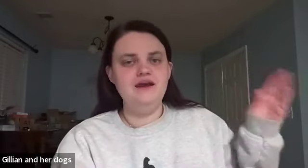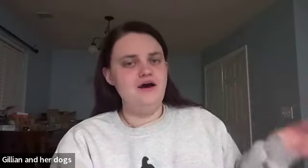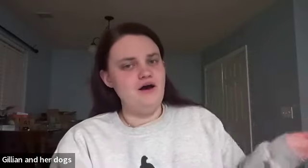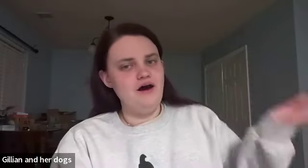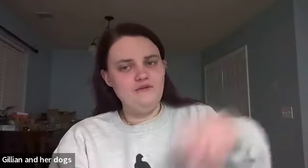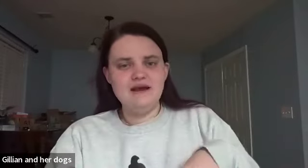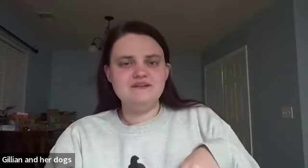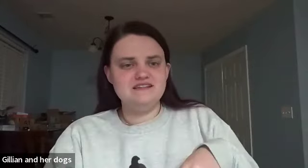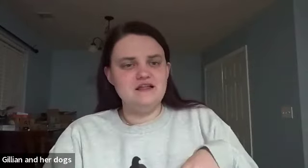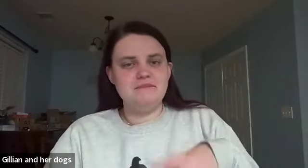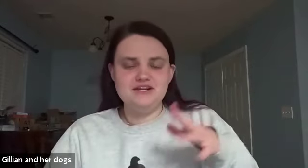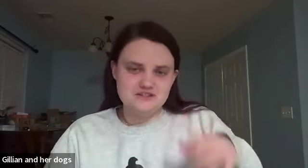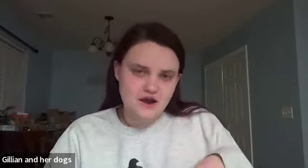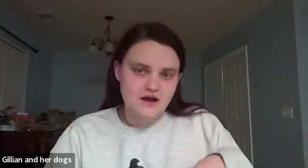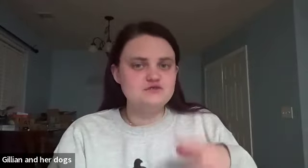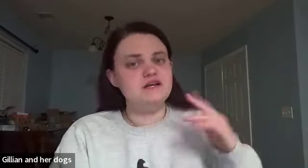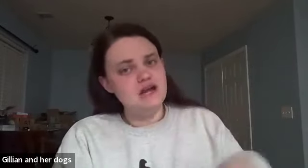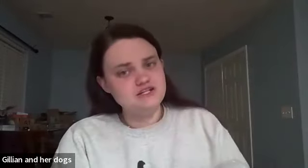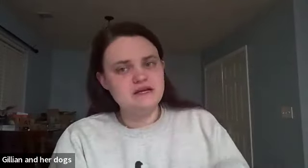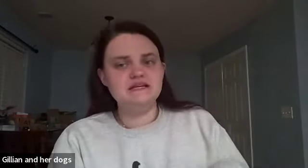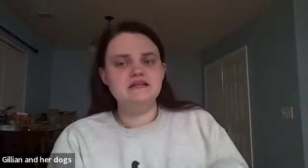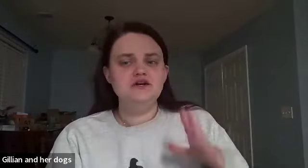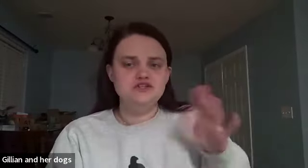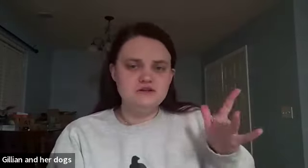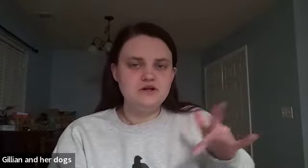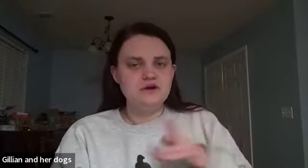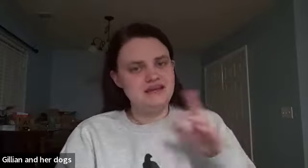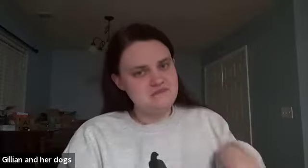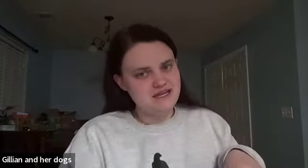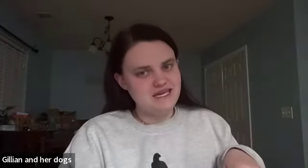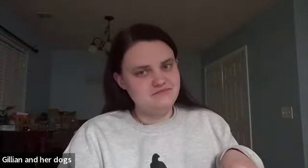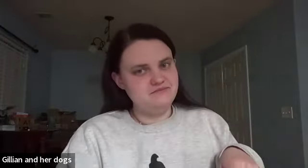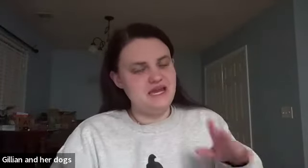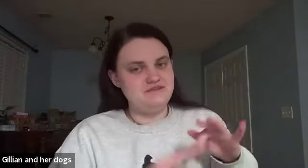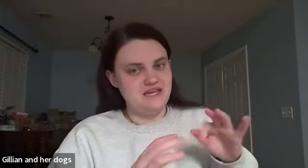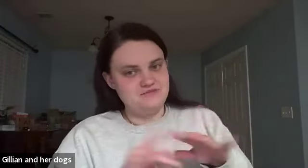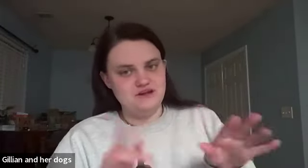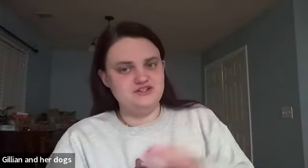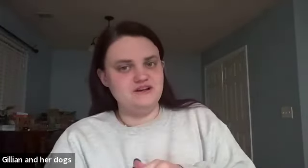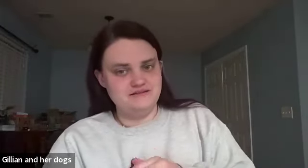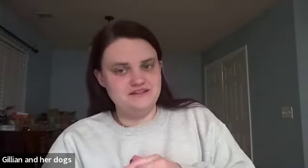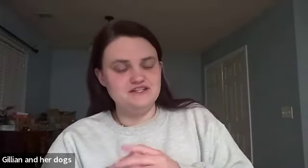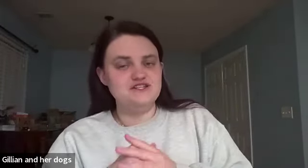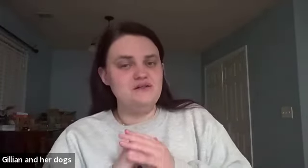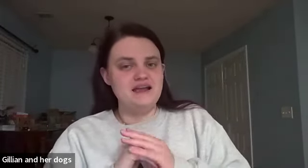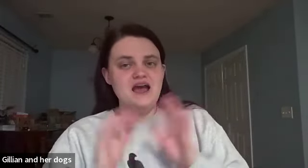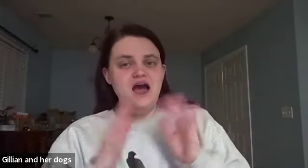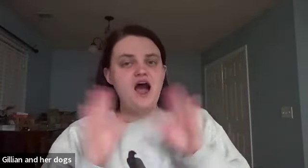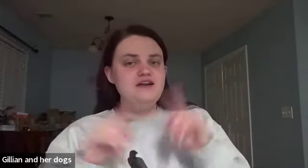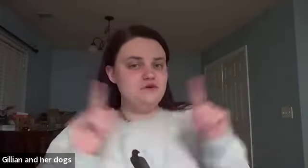grade, all the Mhm. way up until like my years of college when I graduated, took a little break, came back and became camp director and everything. So like I have